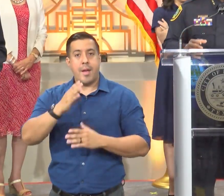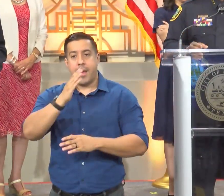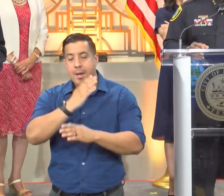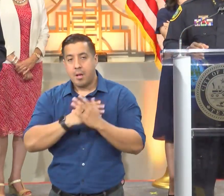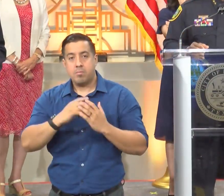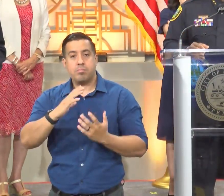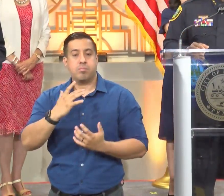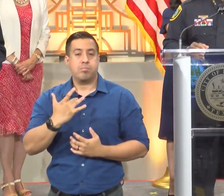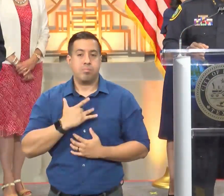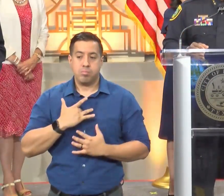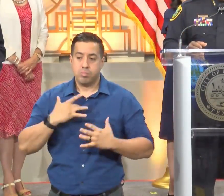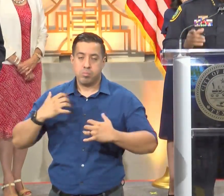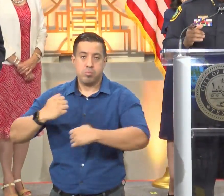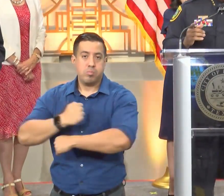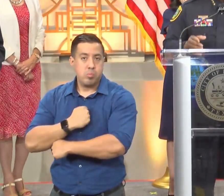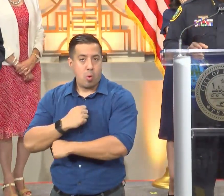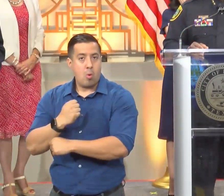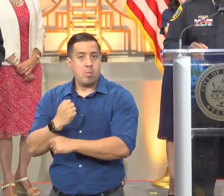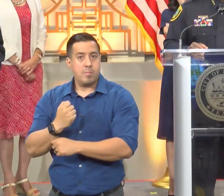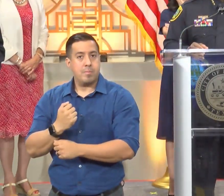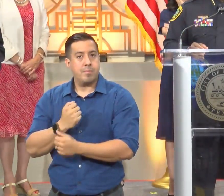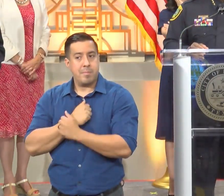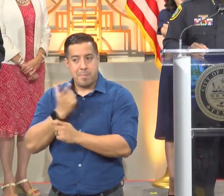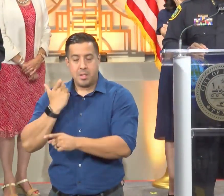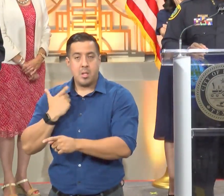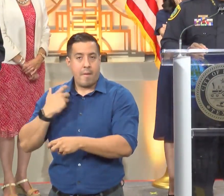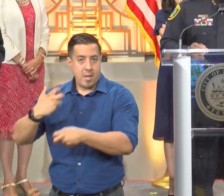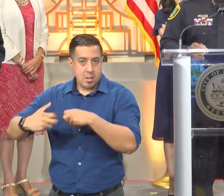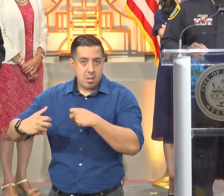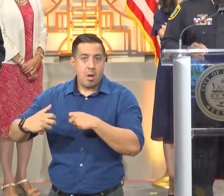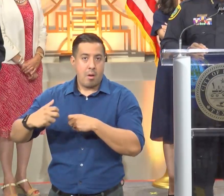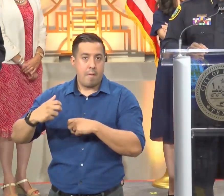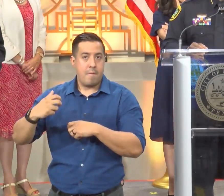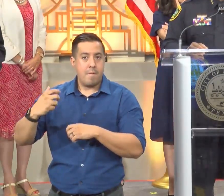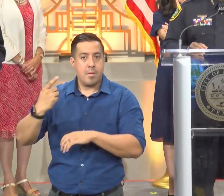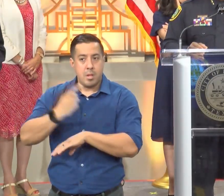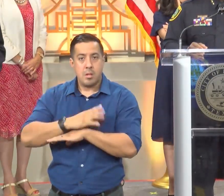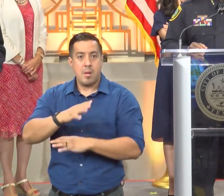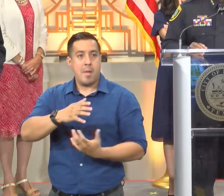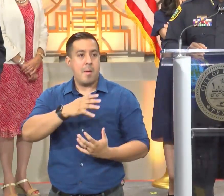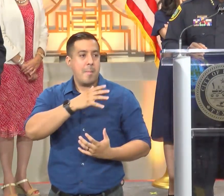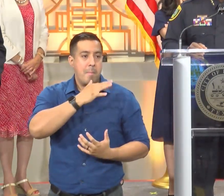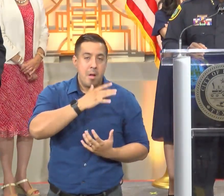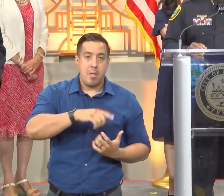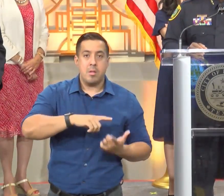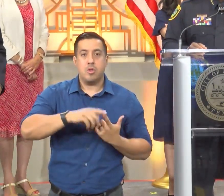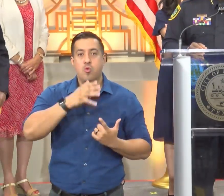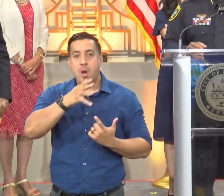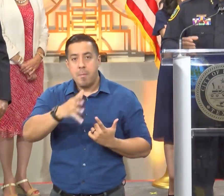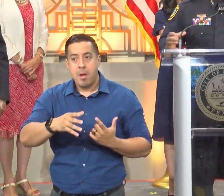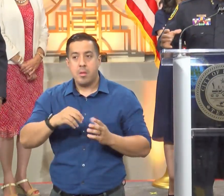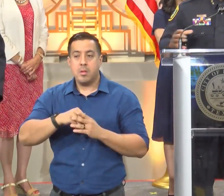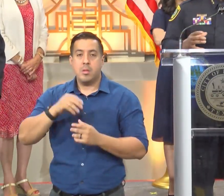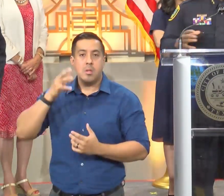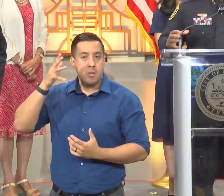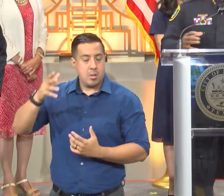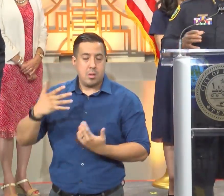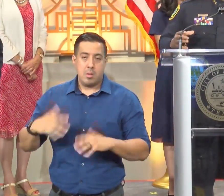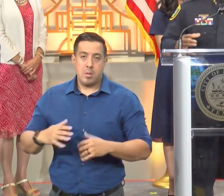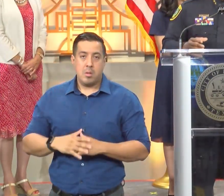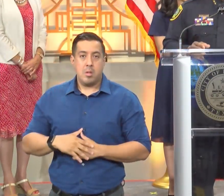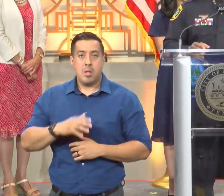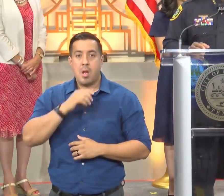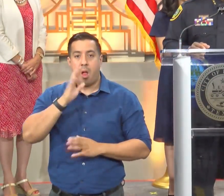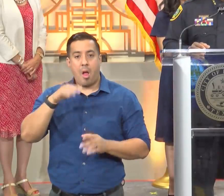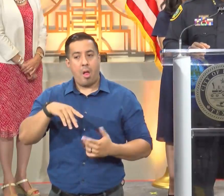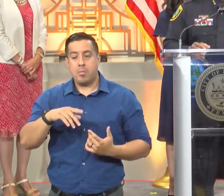our hearts around them. They have some tough days ahead. These families, these mothers, these grandmothers. Instead of us throwing stones,